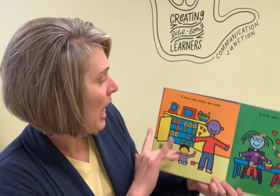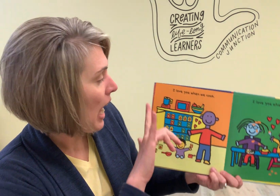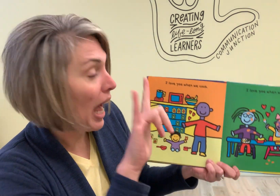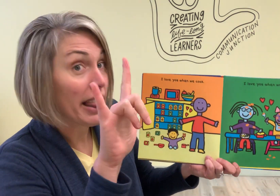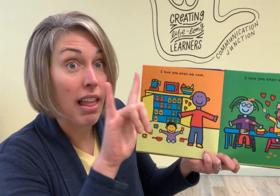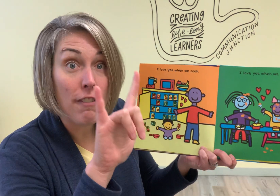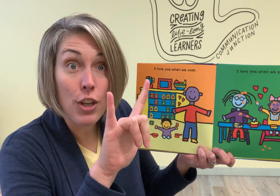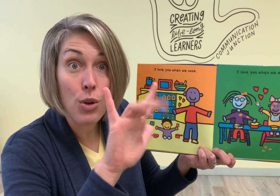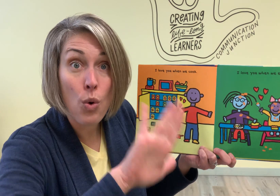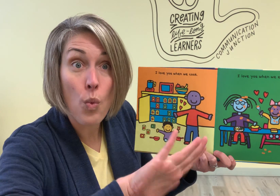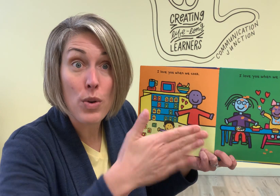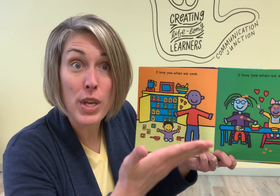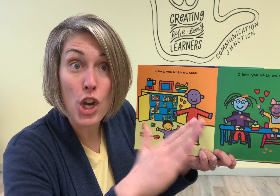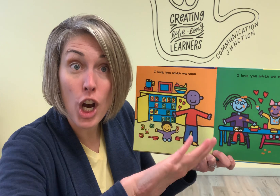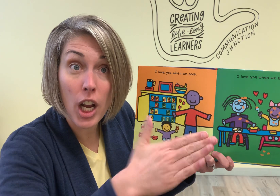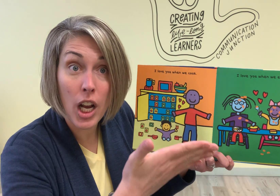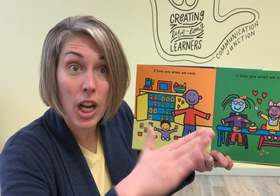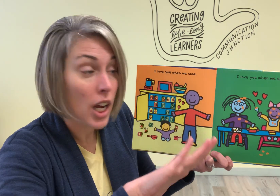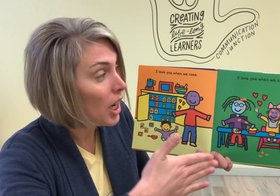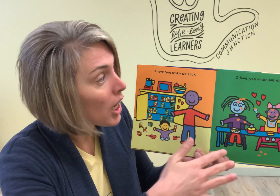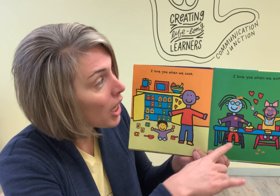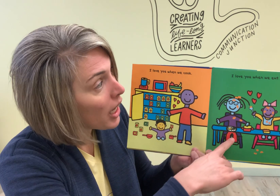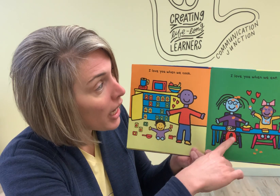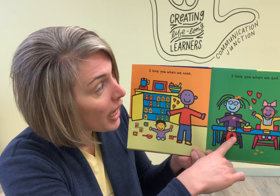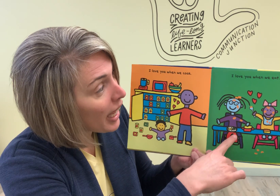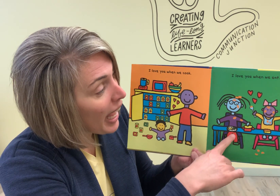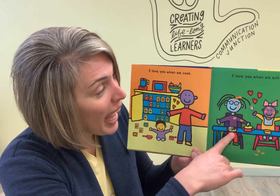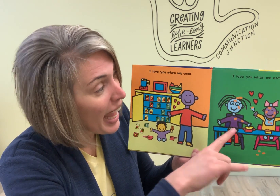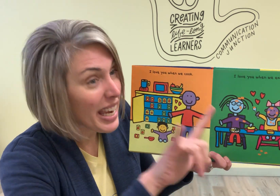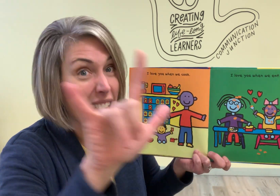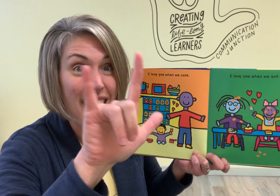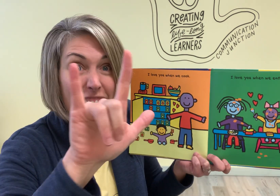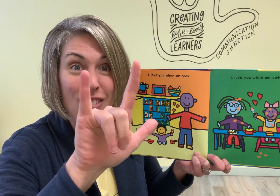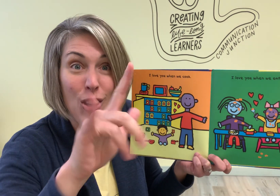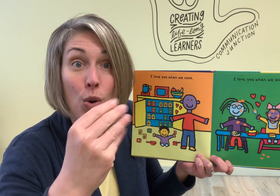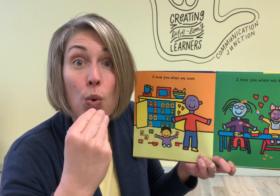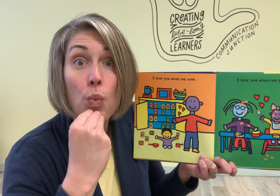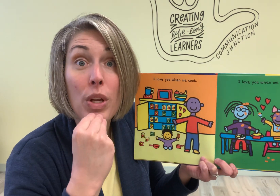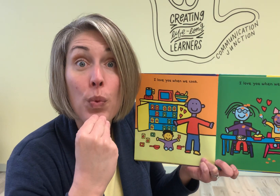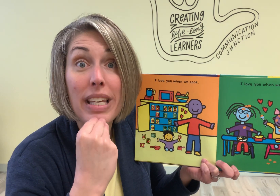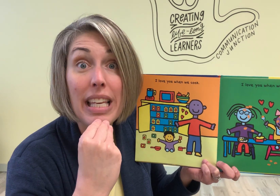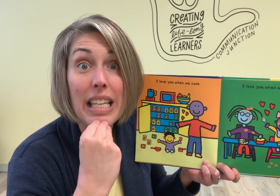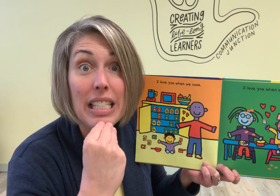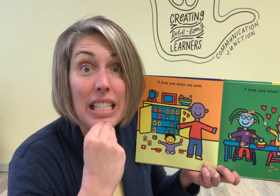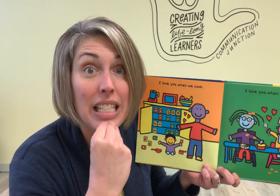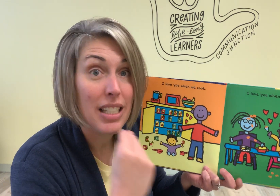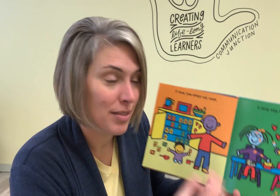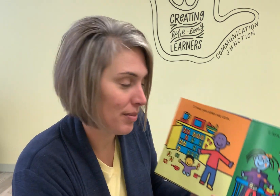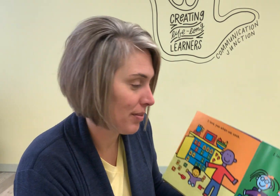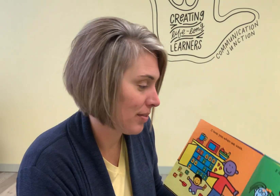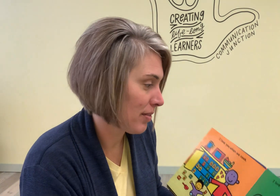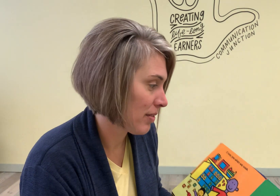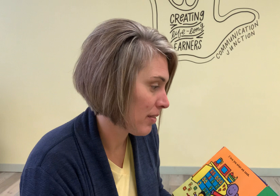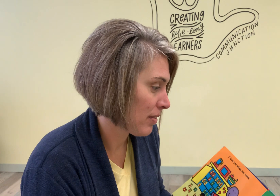I love you when we cook. And I love you when we eat.